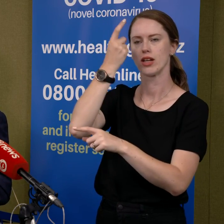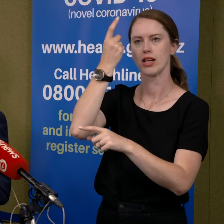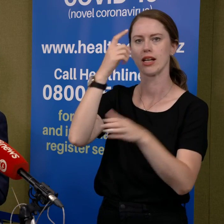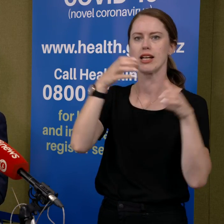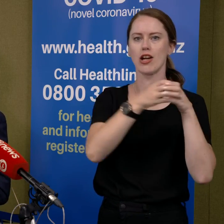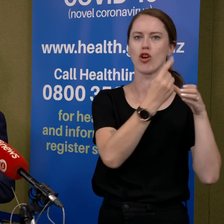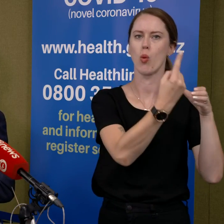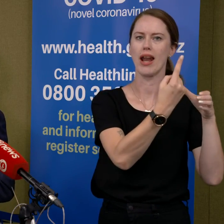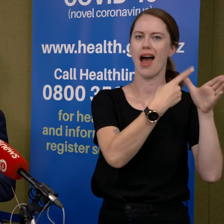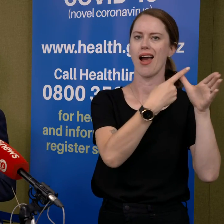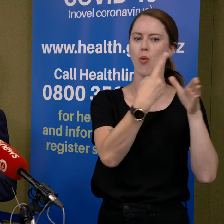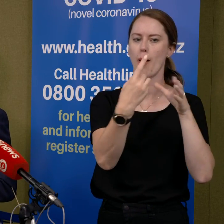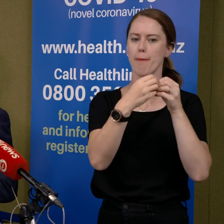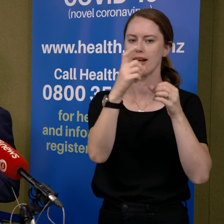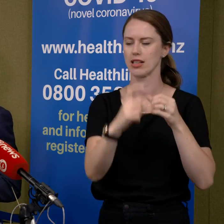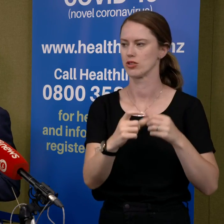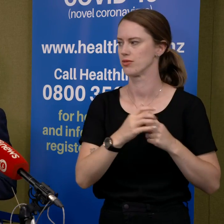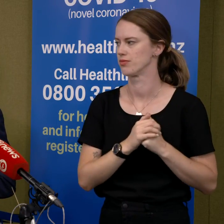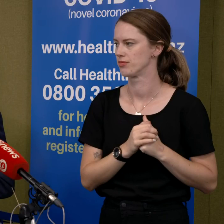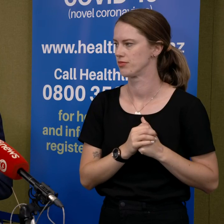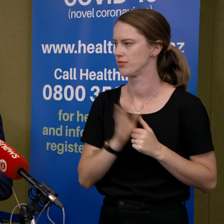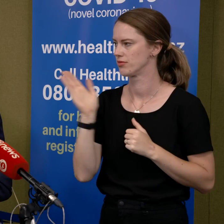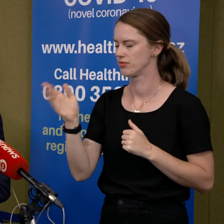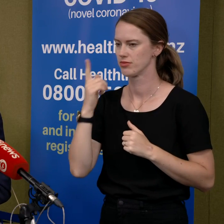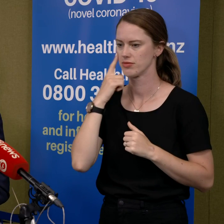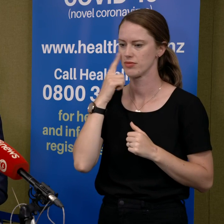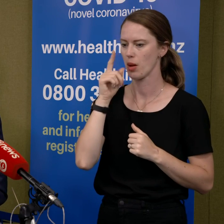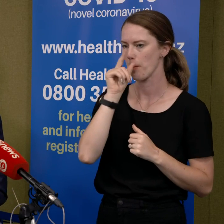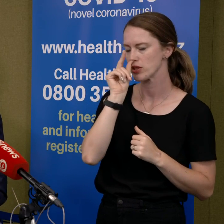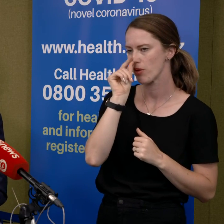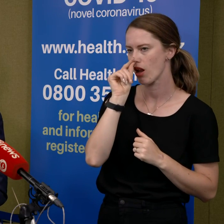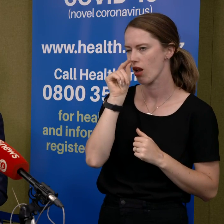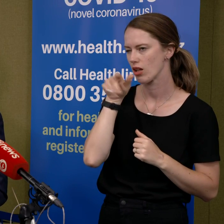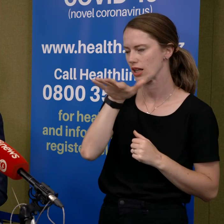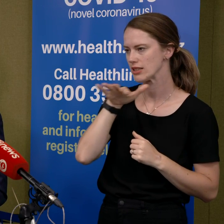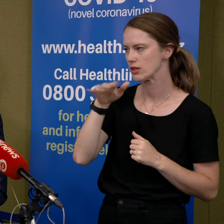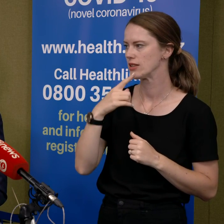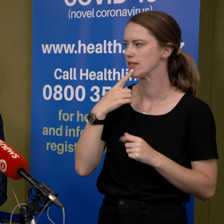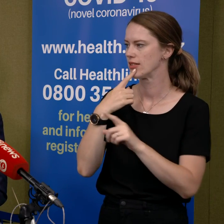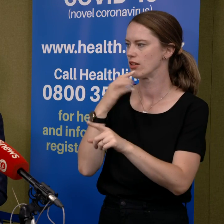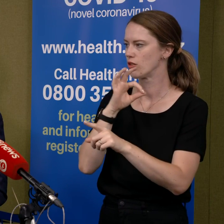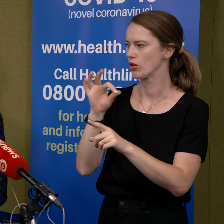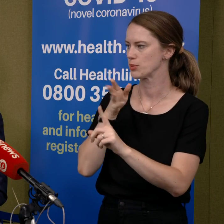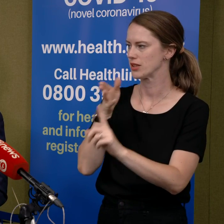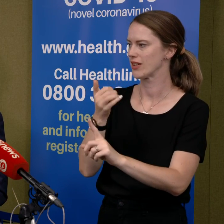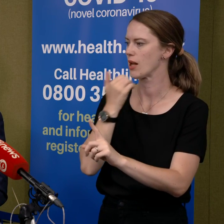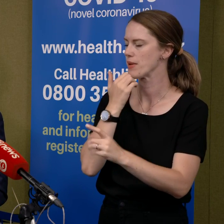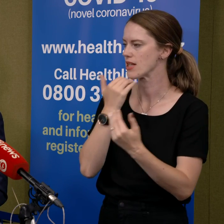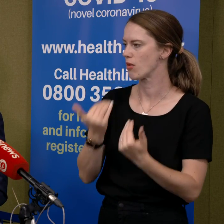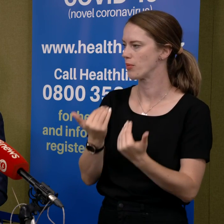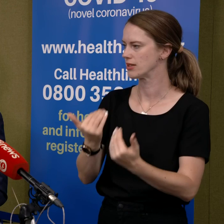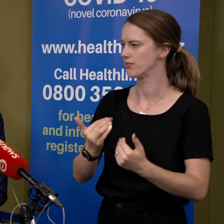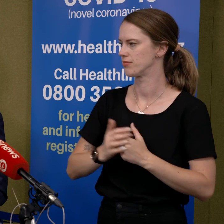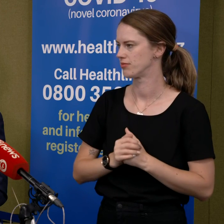Category 1A and 1B countries today. If we look at suspected cases and probable cases, I think you said you didn't have exact data on that at the moment,